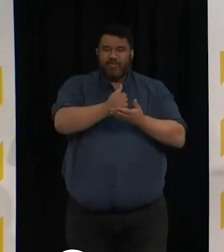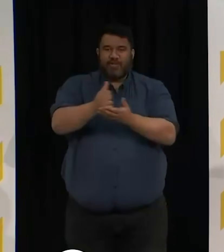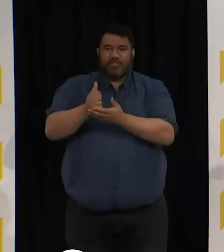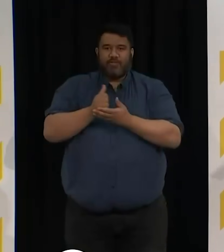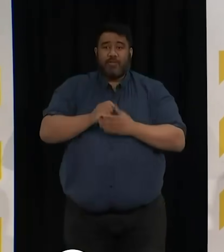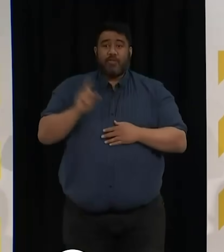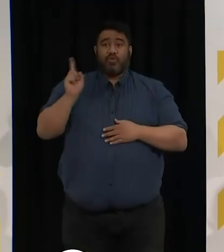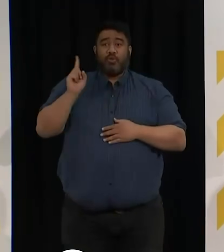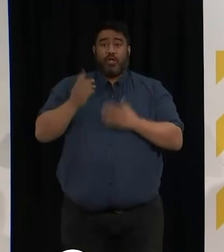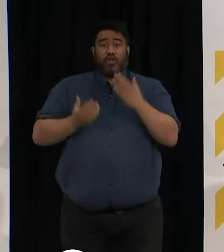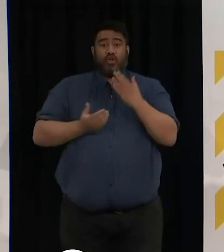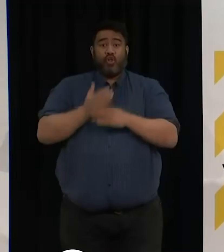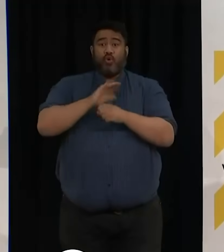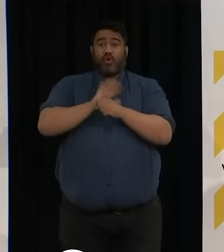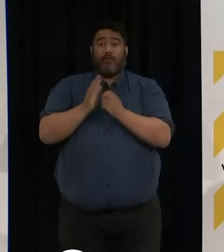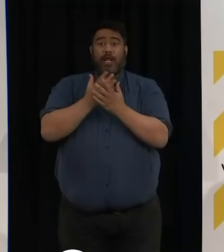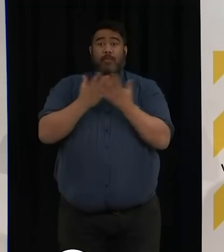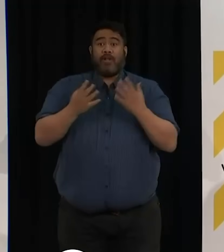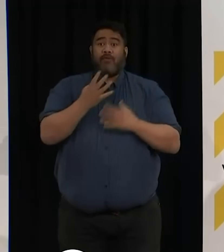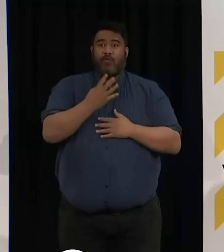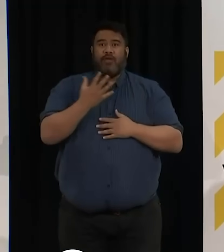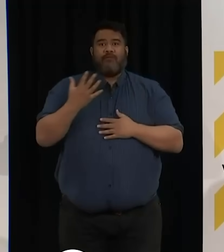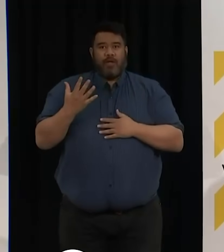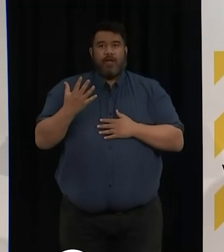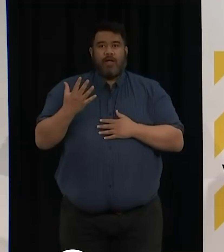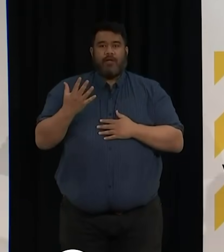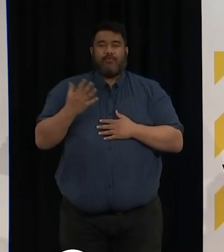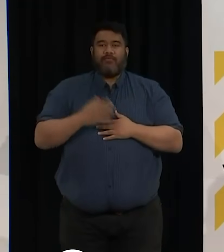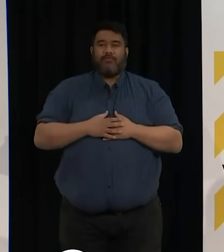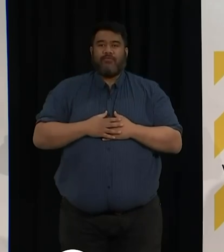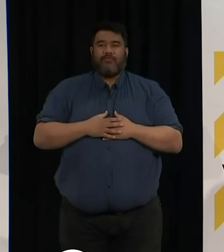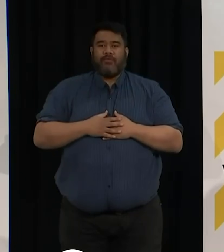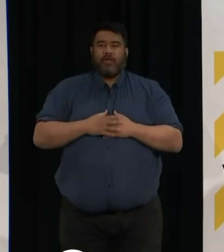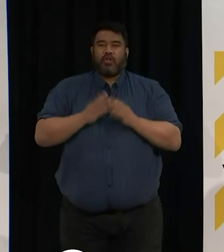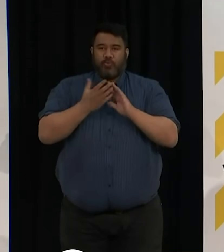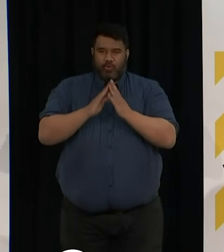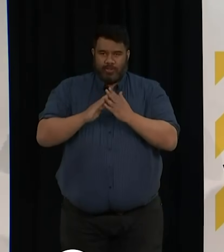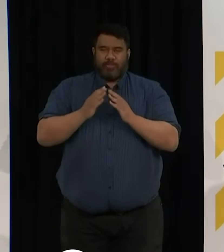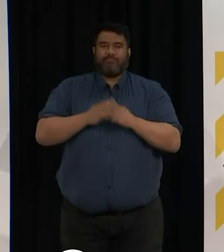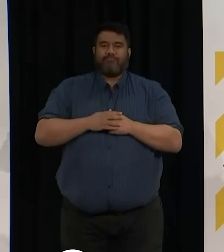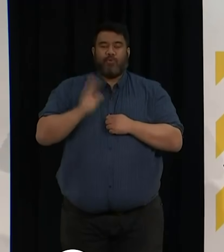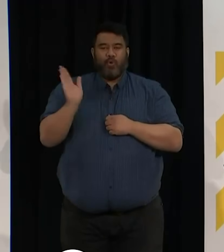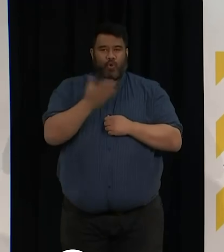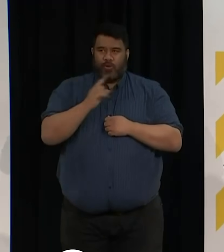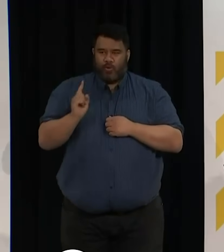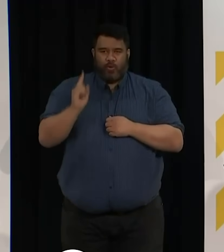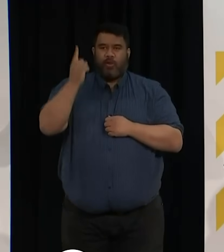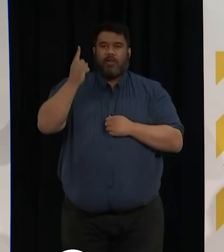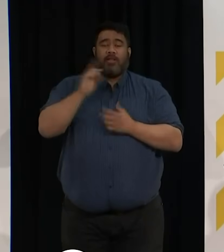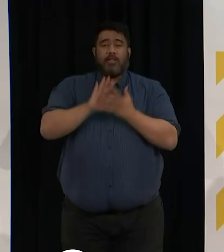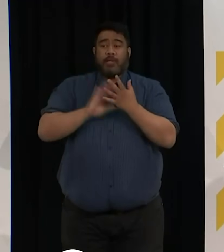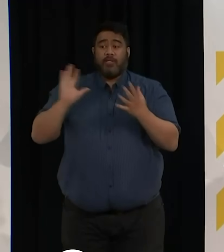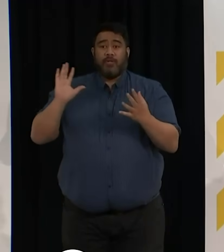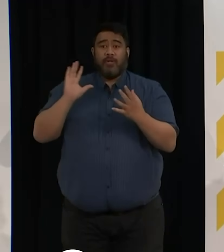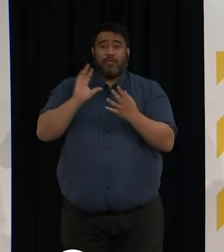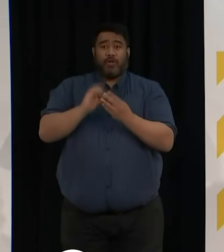So today we're reporting 45 new cases of COVID-19 in the community. All are in the Auckland region. That takes our total number